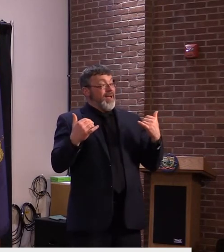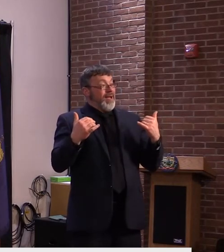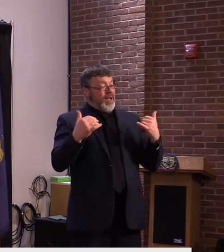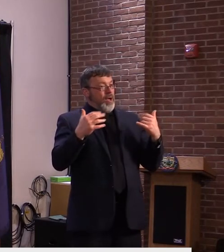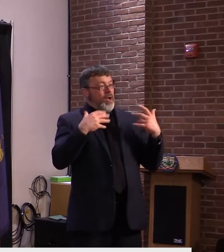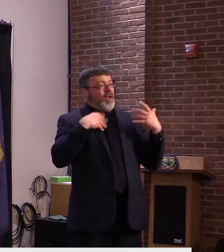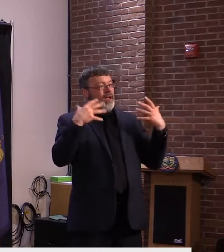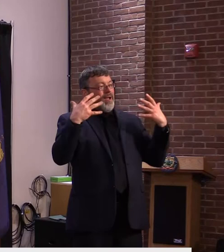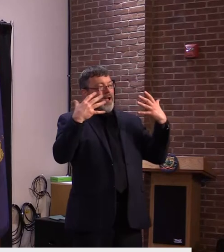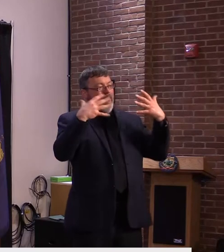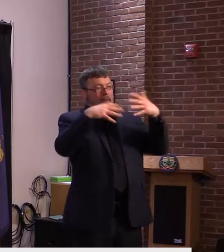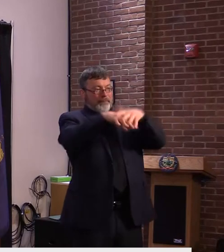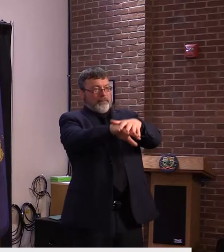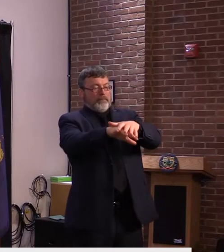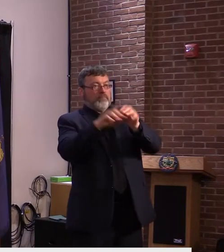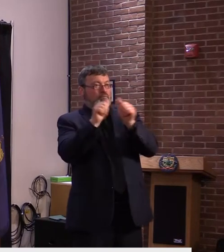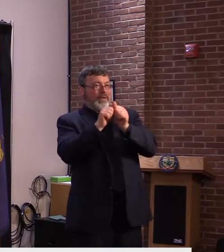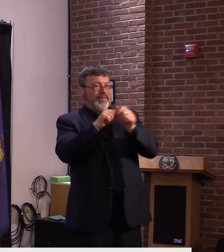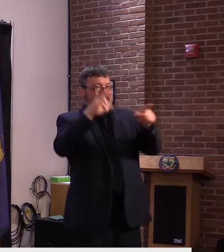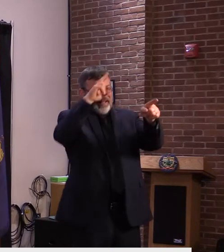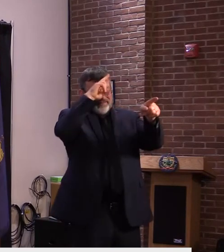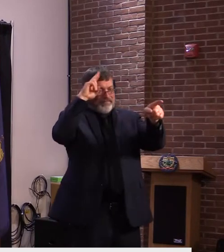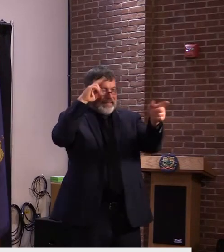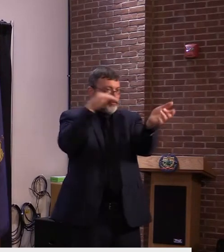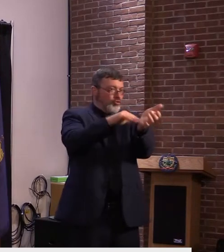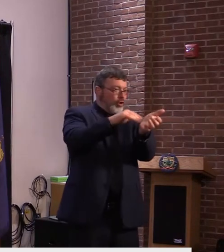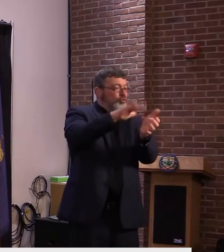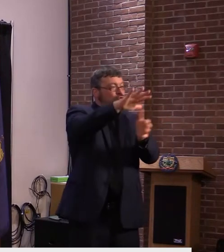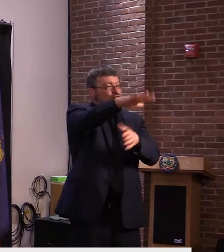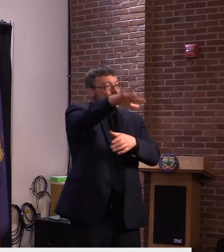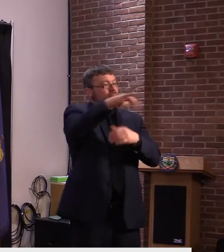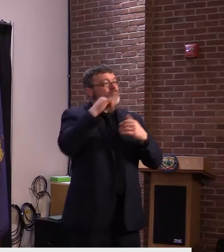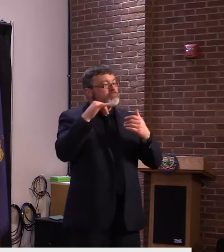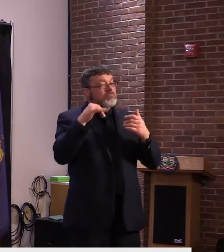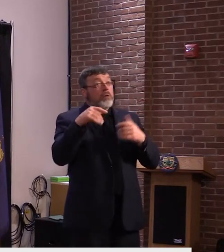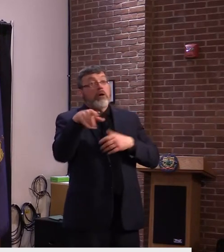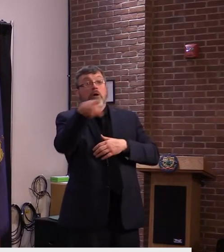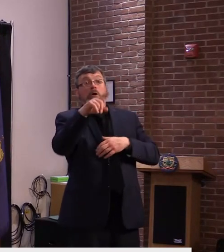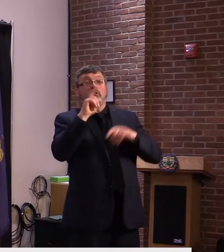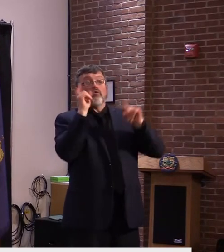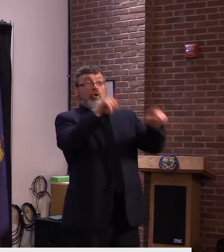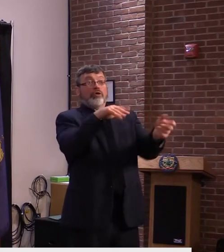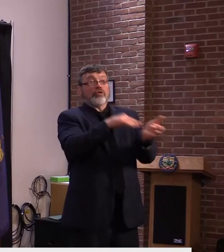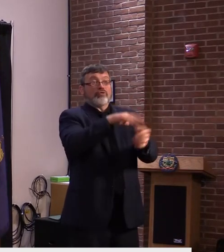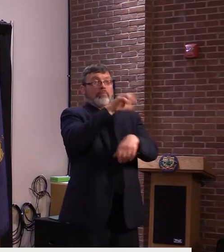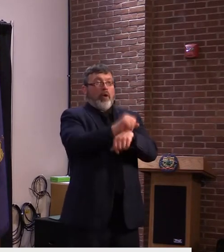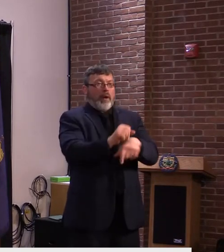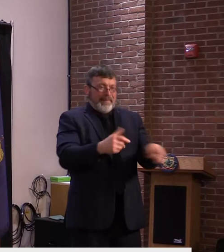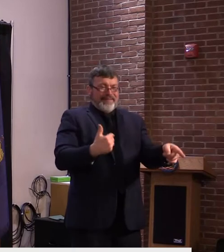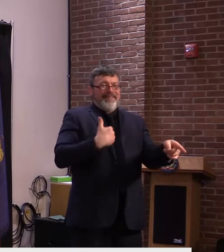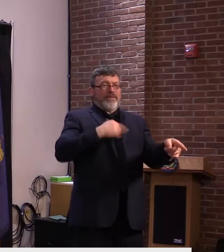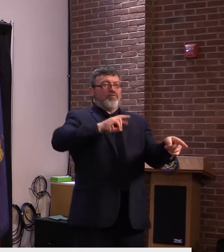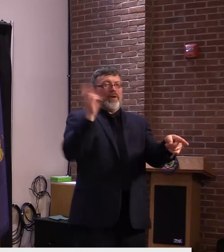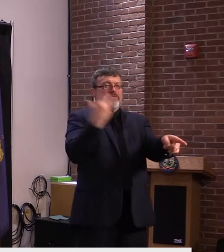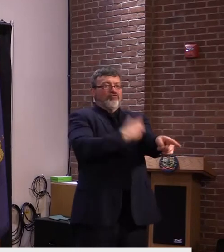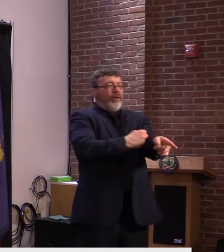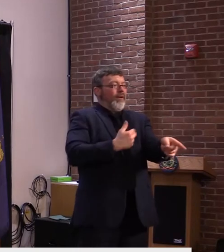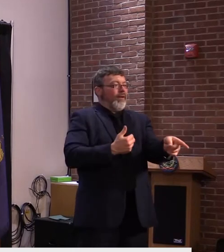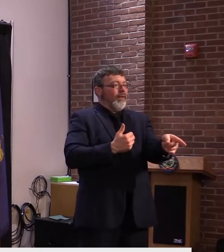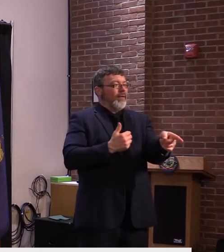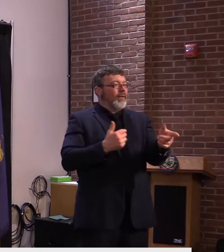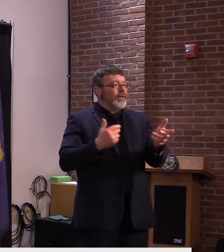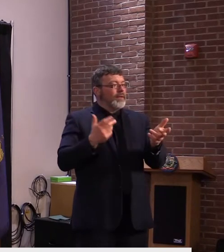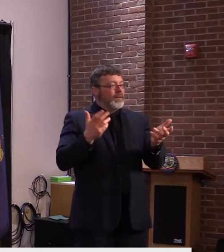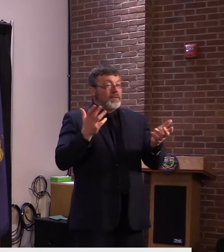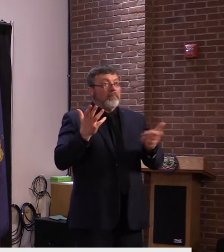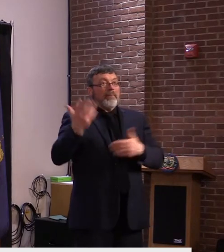system, particularly the doctors that people go to for their routine care, there's always going to be